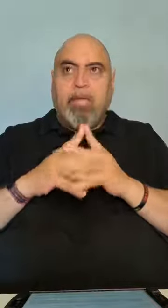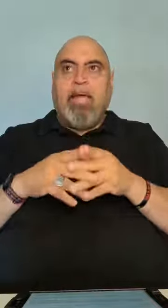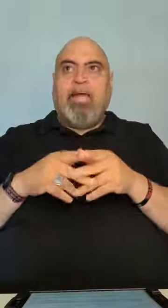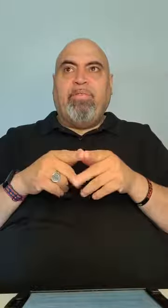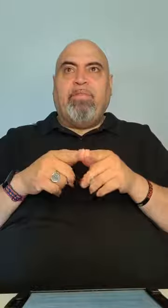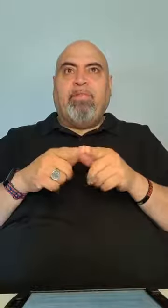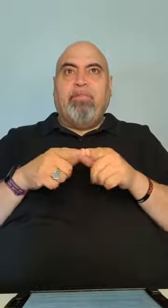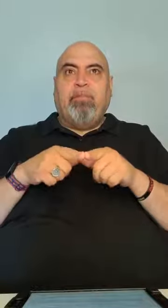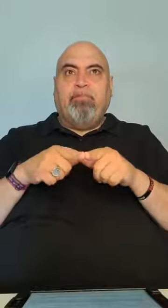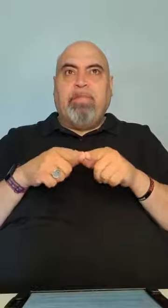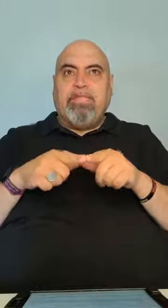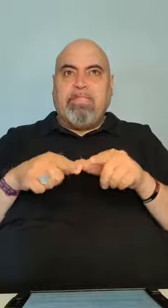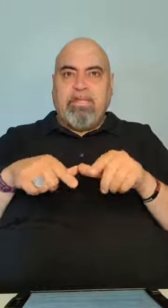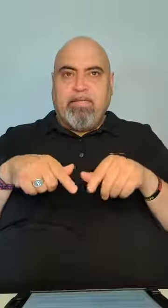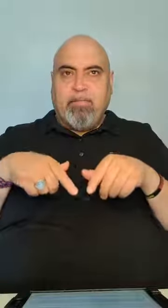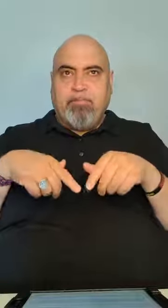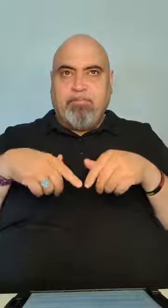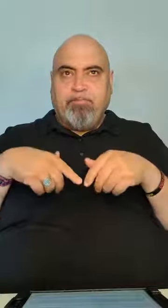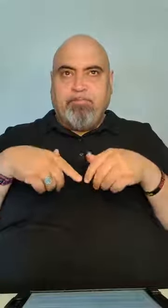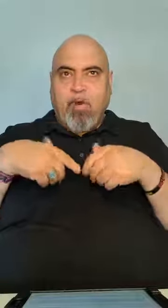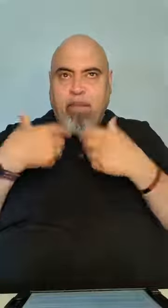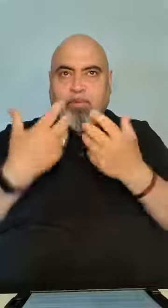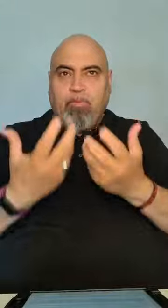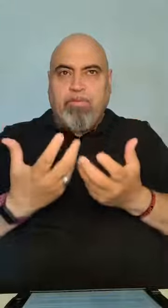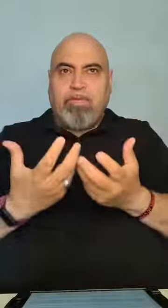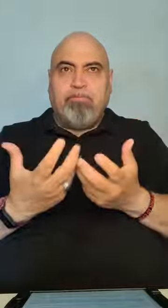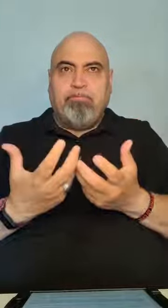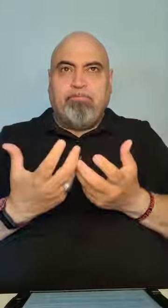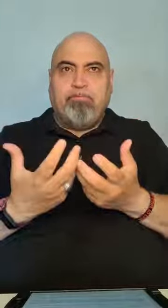And I think that the biggest problem with this